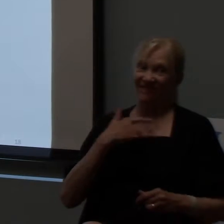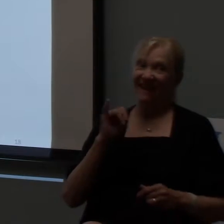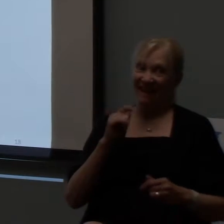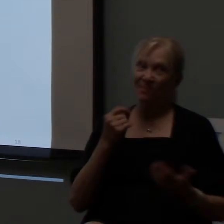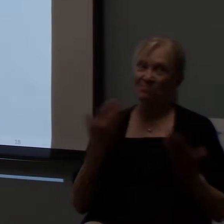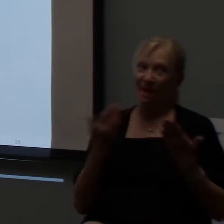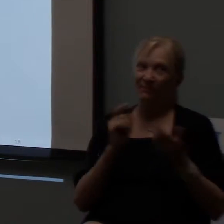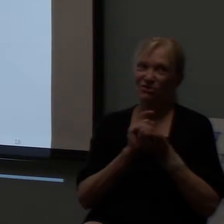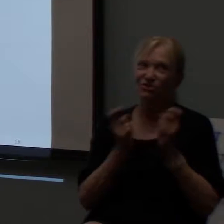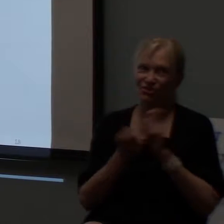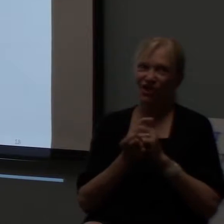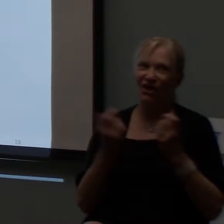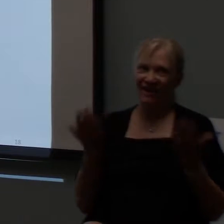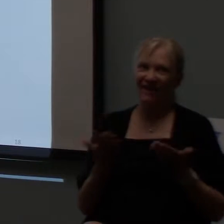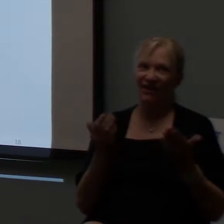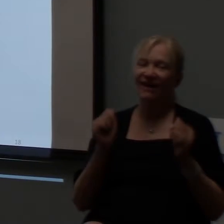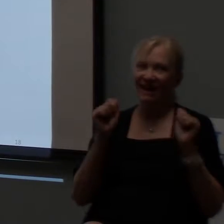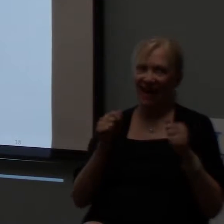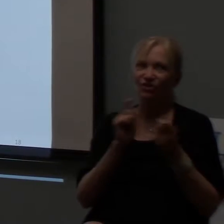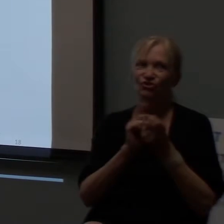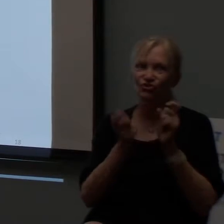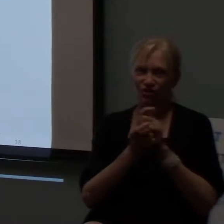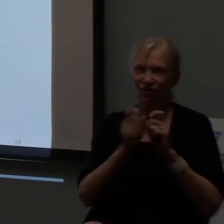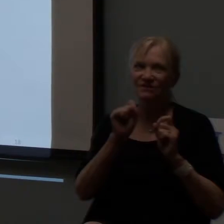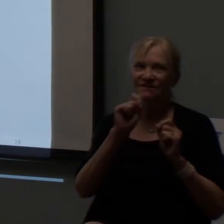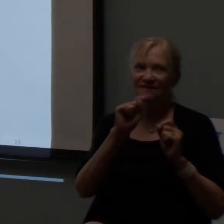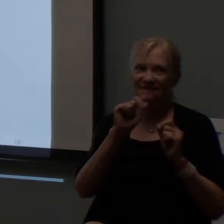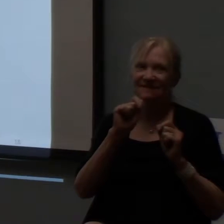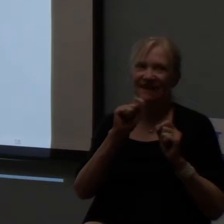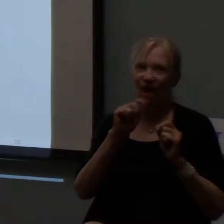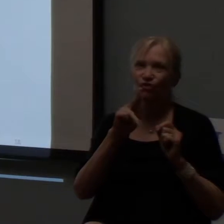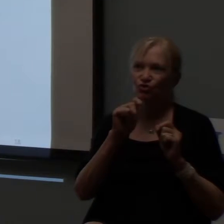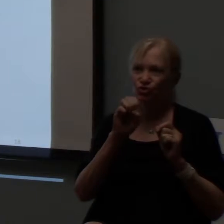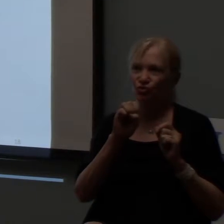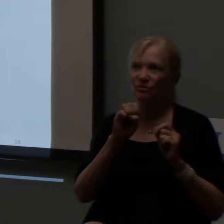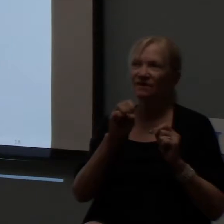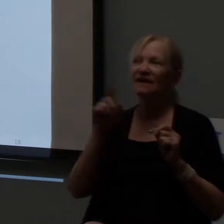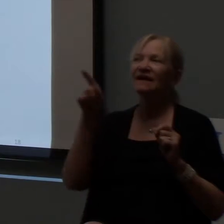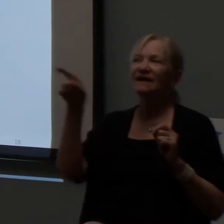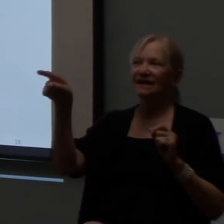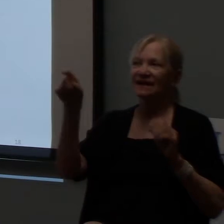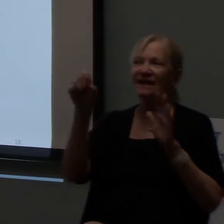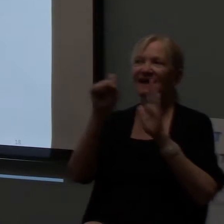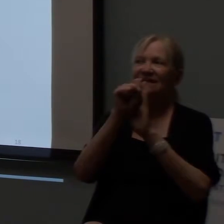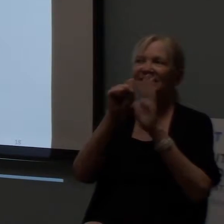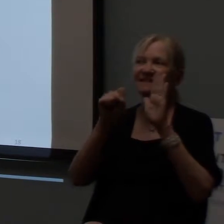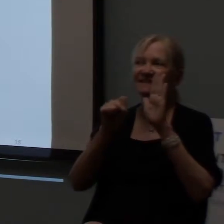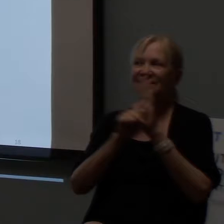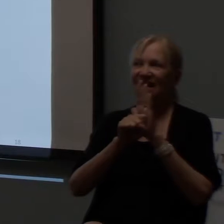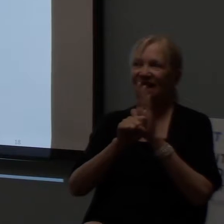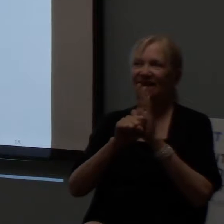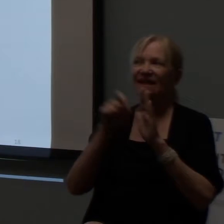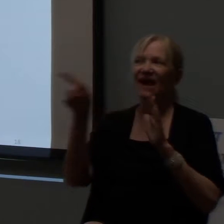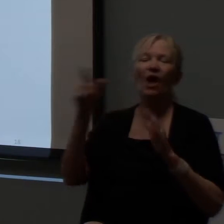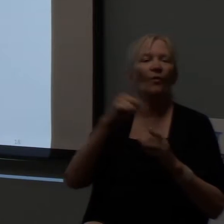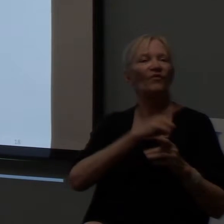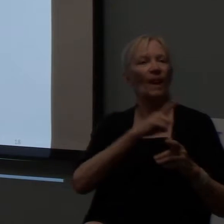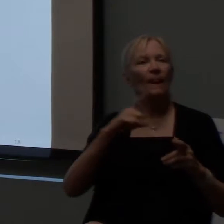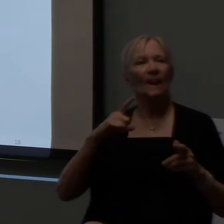could change the statute. It's in statute, right, Jonathan? It's a state statute, so it has to Yeah. be changed by the legislature.